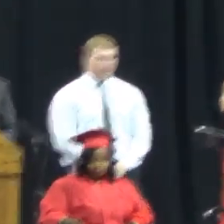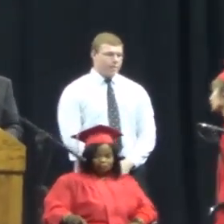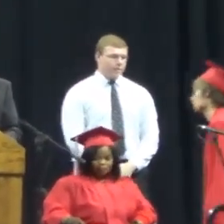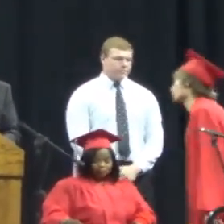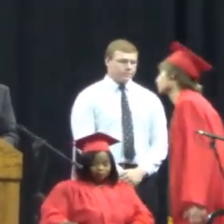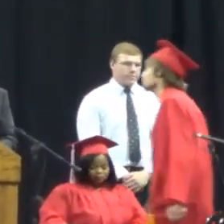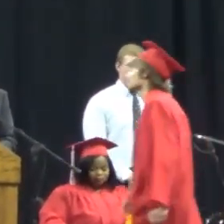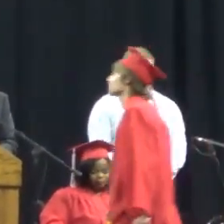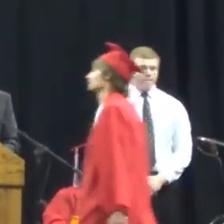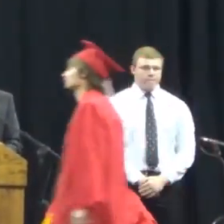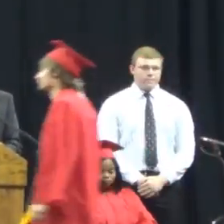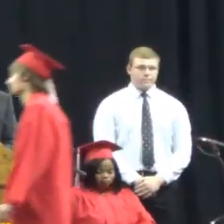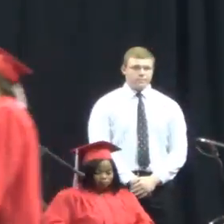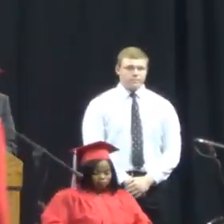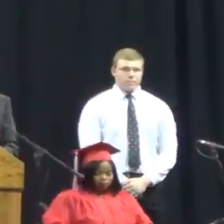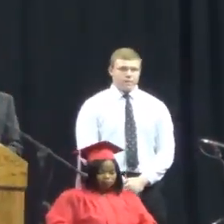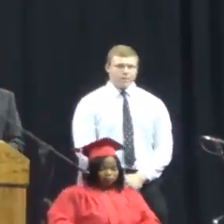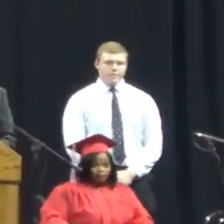Liam M. Murray.